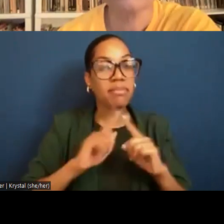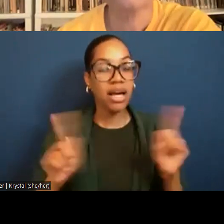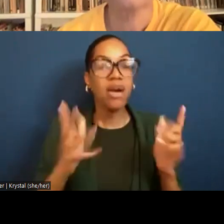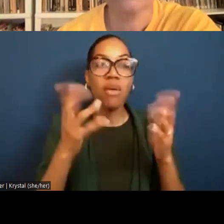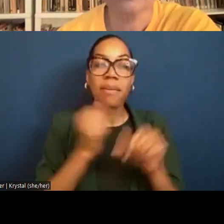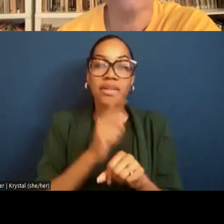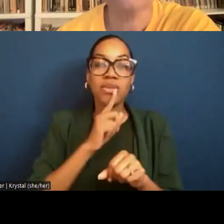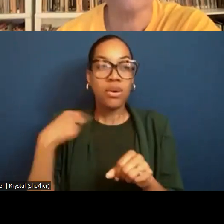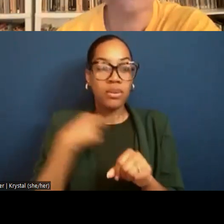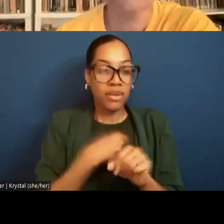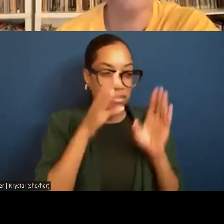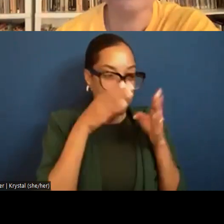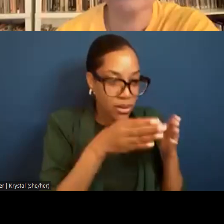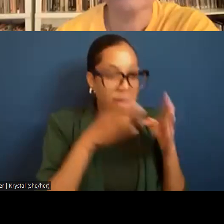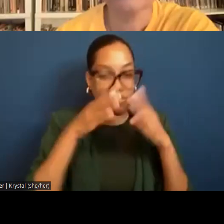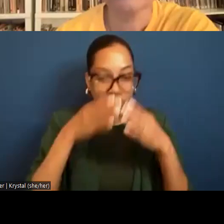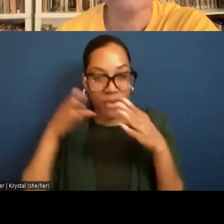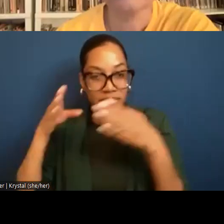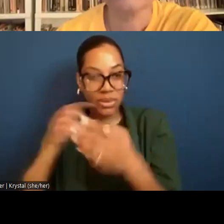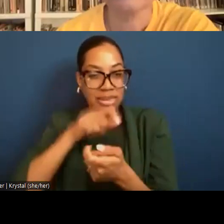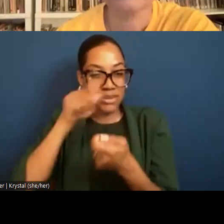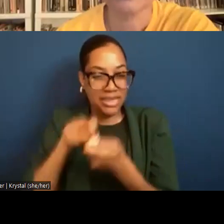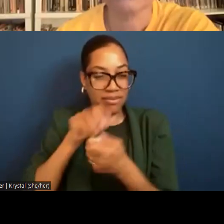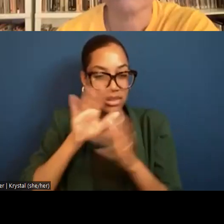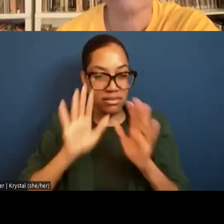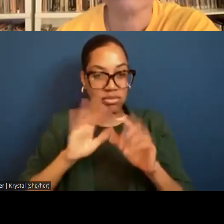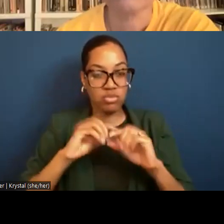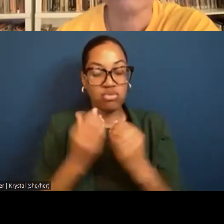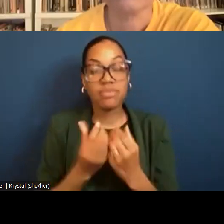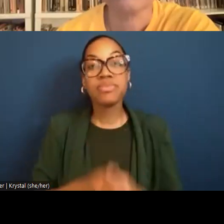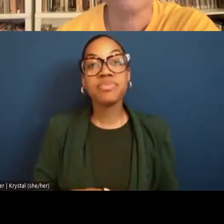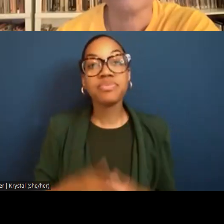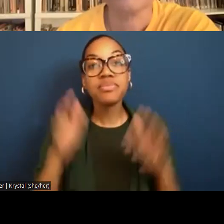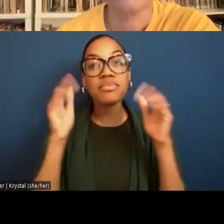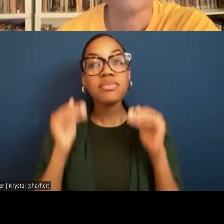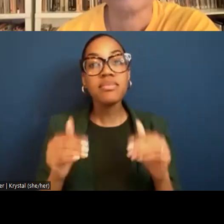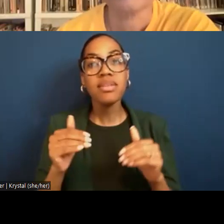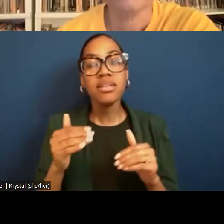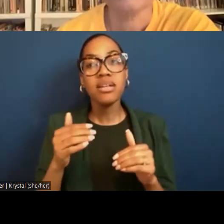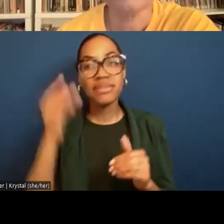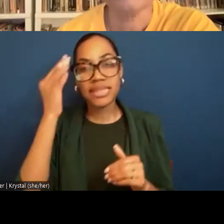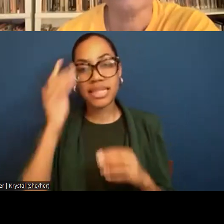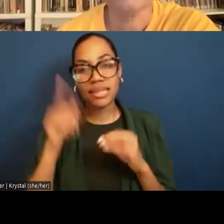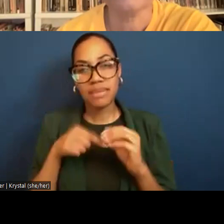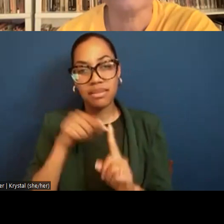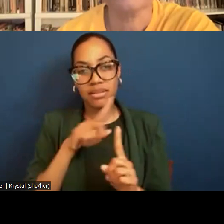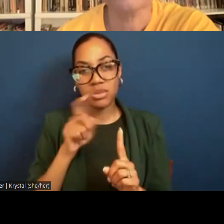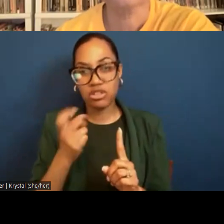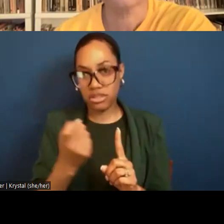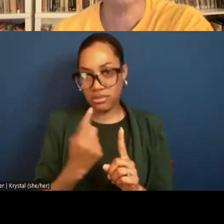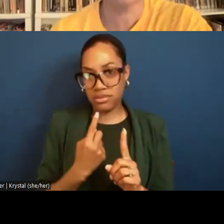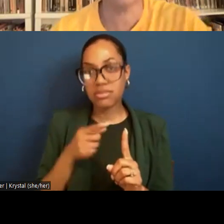kind of start there. And as I was thinking about this question, I don't go into classrooms on a daily